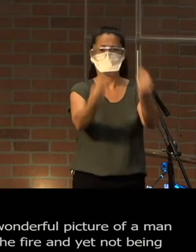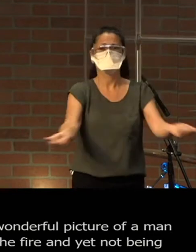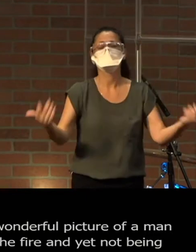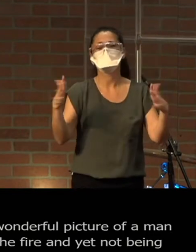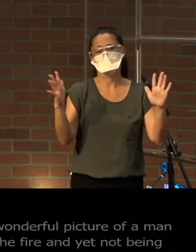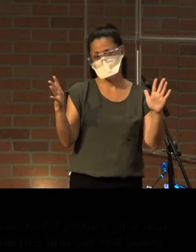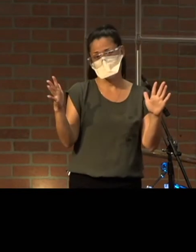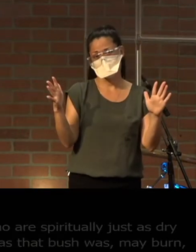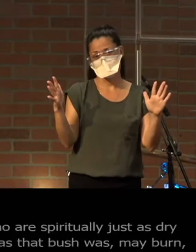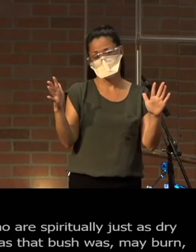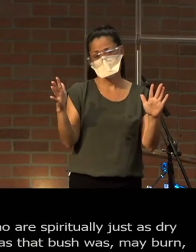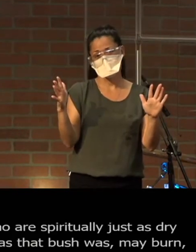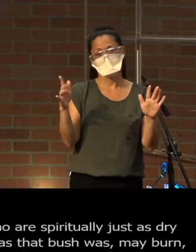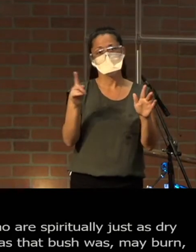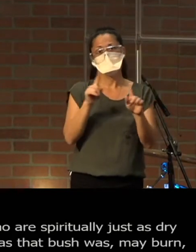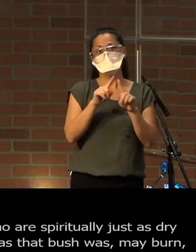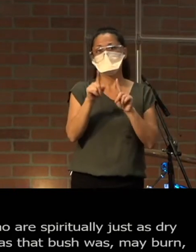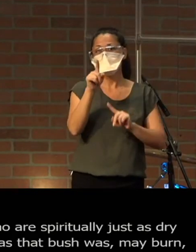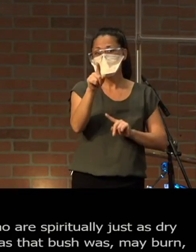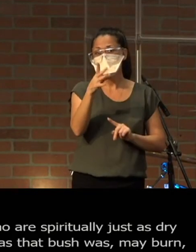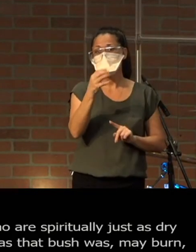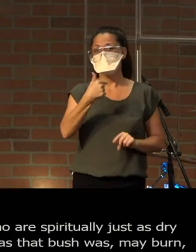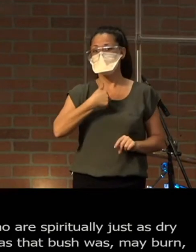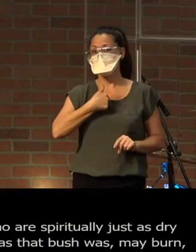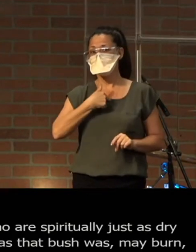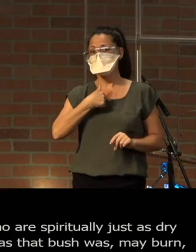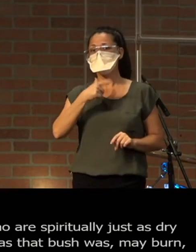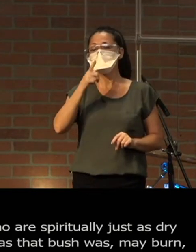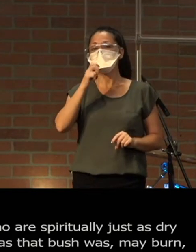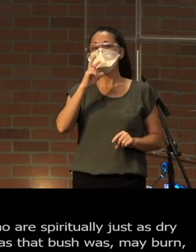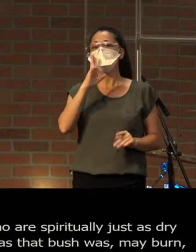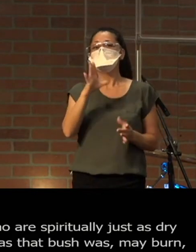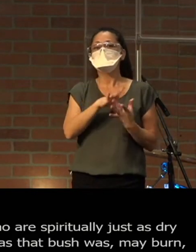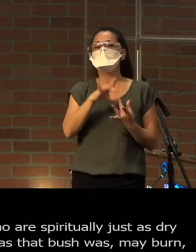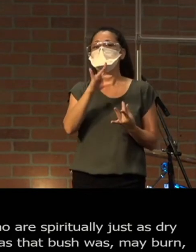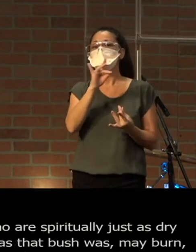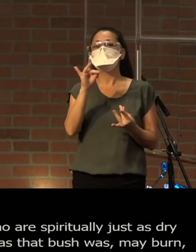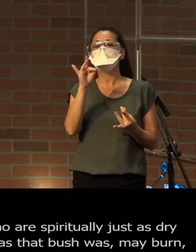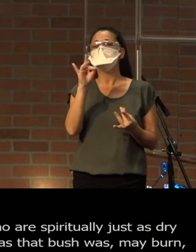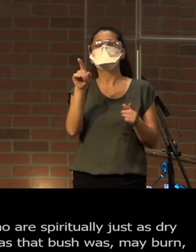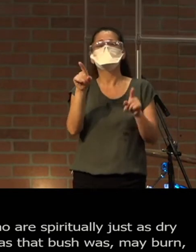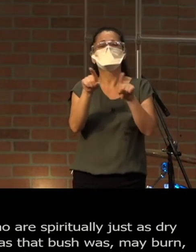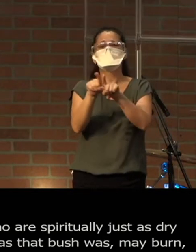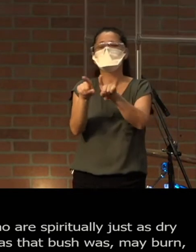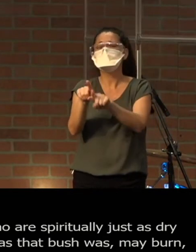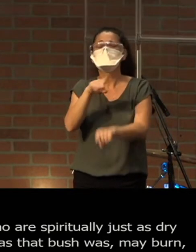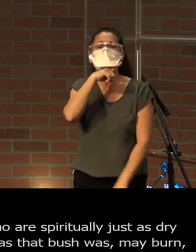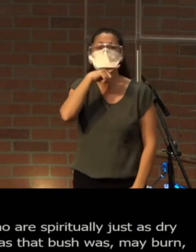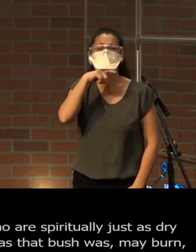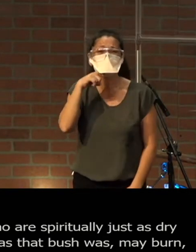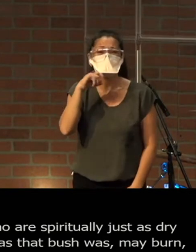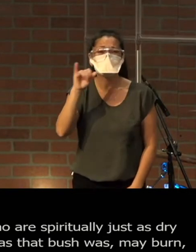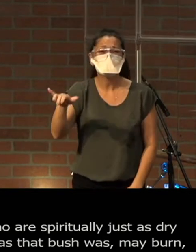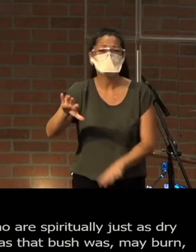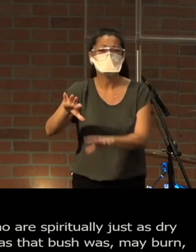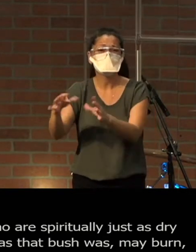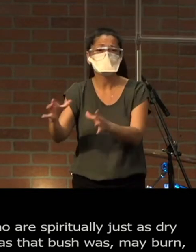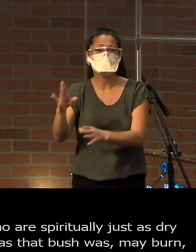gone. And yet you and I, who are spiritually just as dry and combustible as that bush